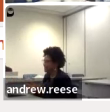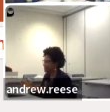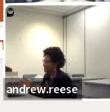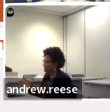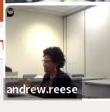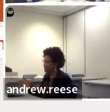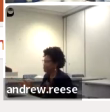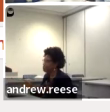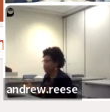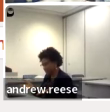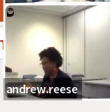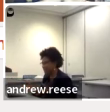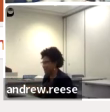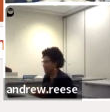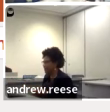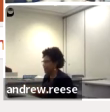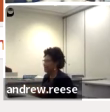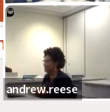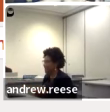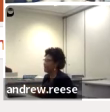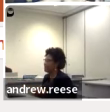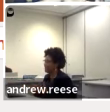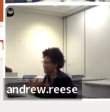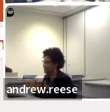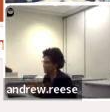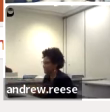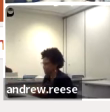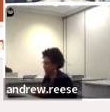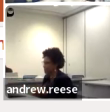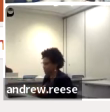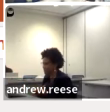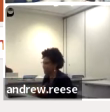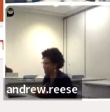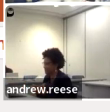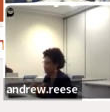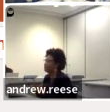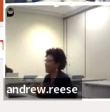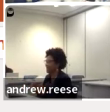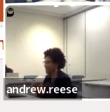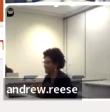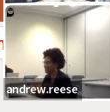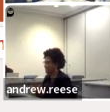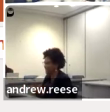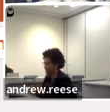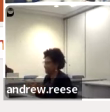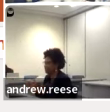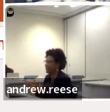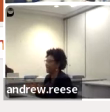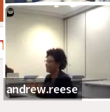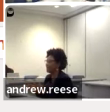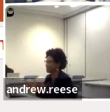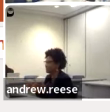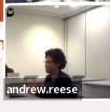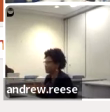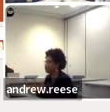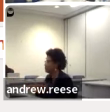have most of our supported employment providers. And these